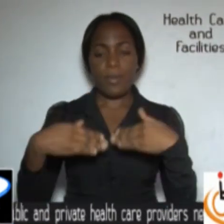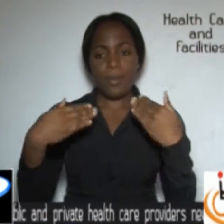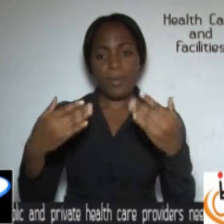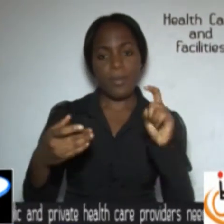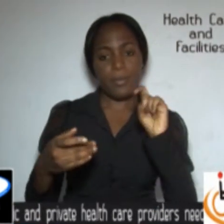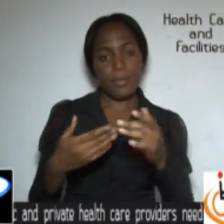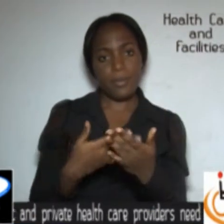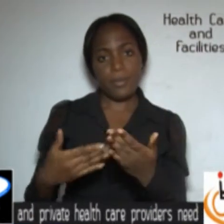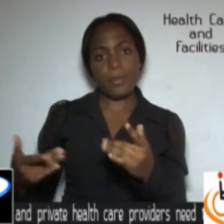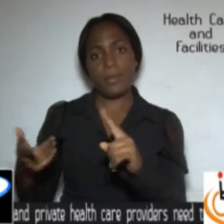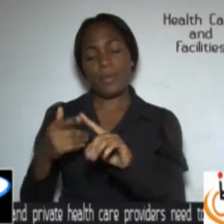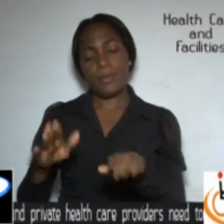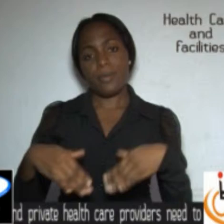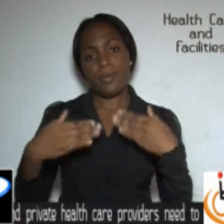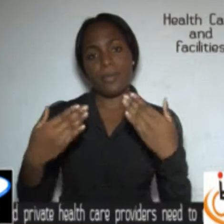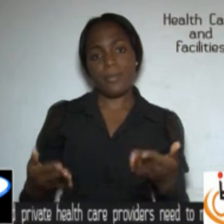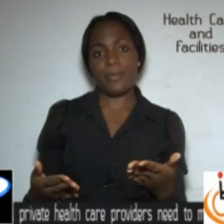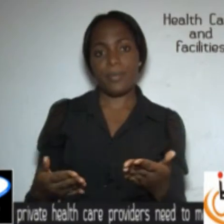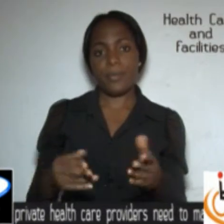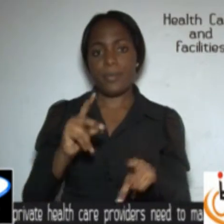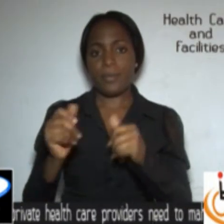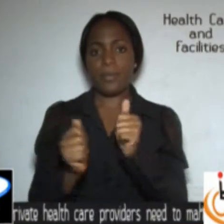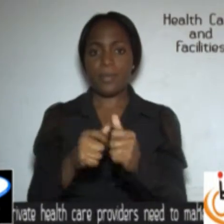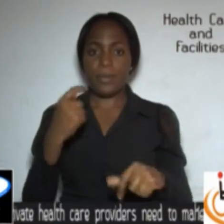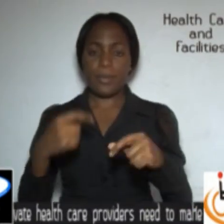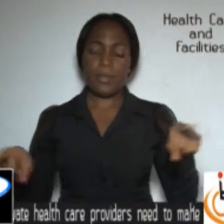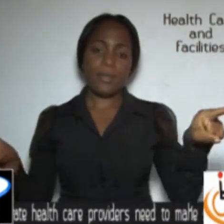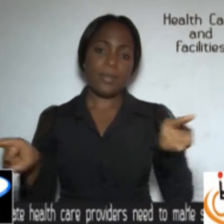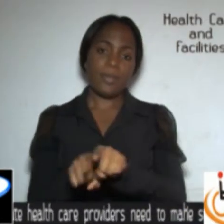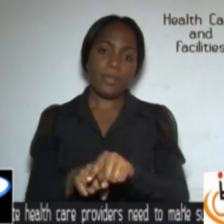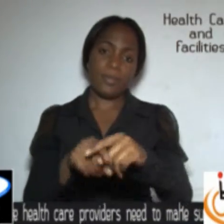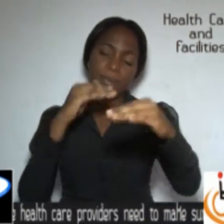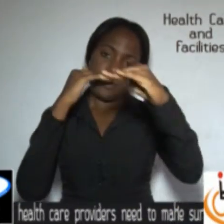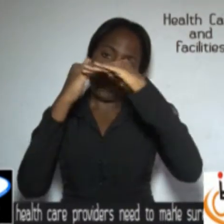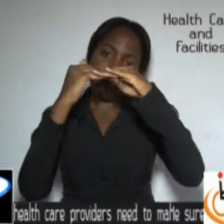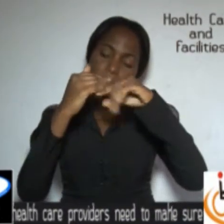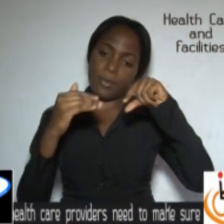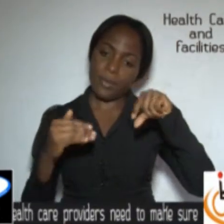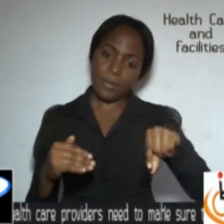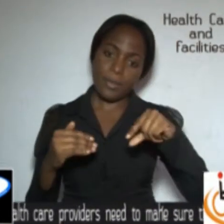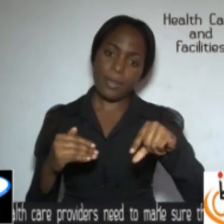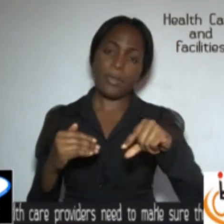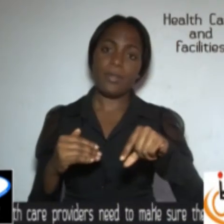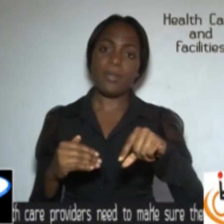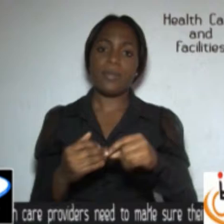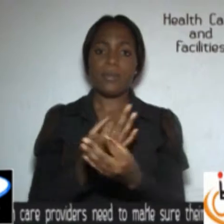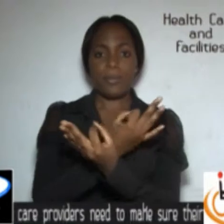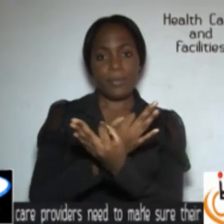Provide persons with disabilities with the same range, quality and standard of free or affordable health care